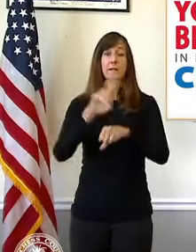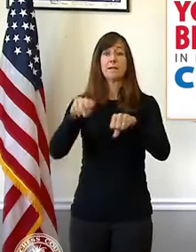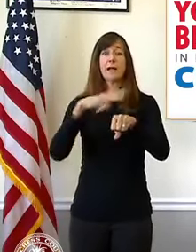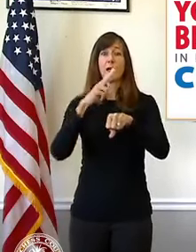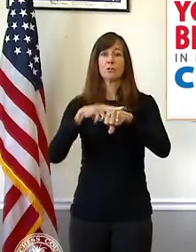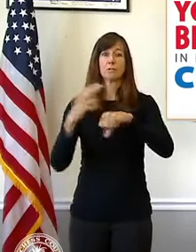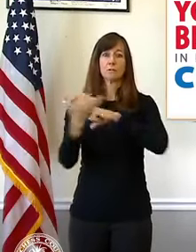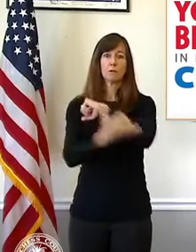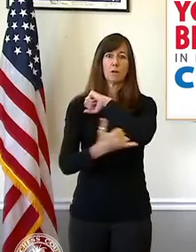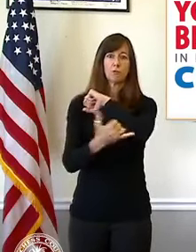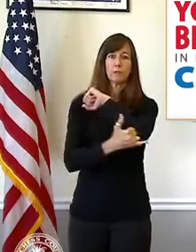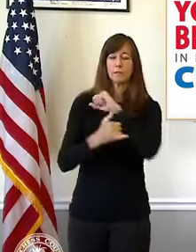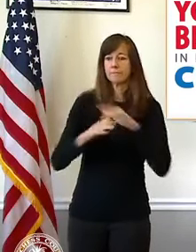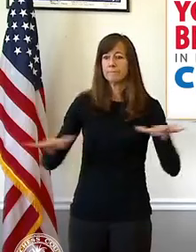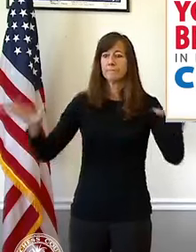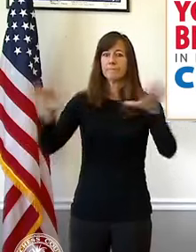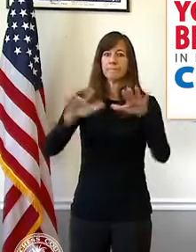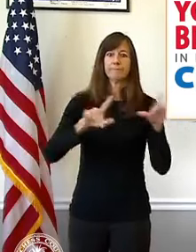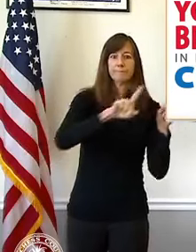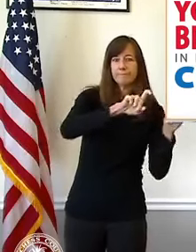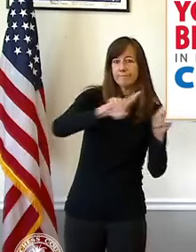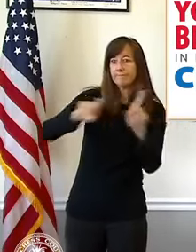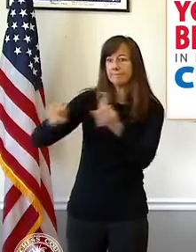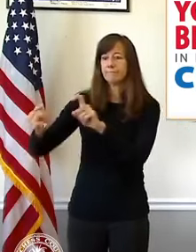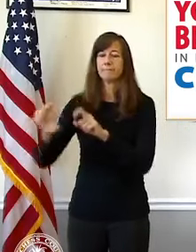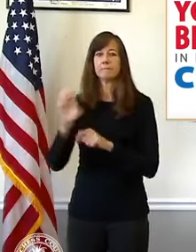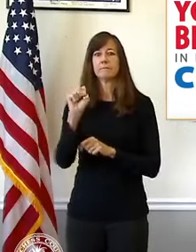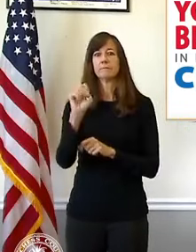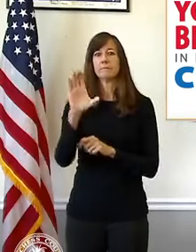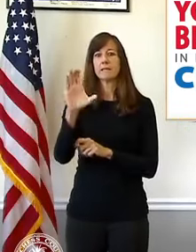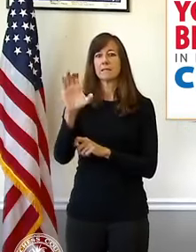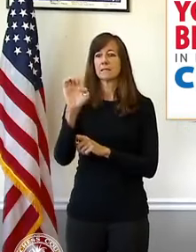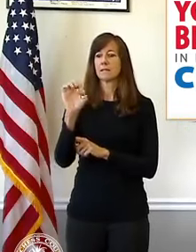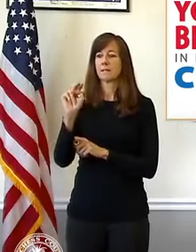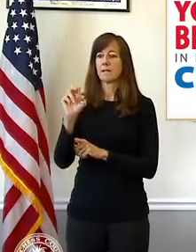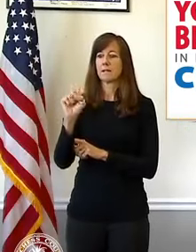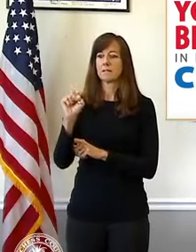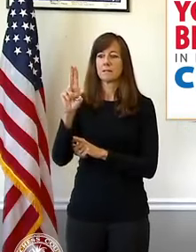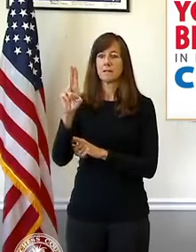requires the federal government engage in counting all residents, and